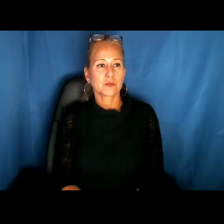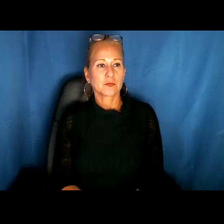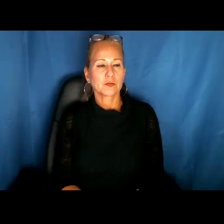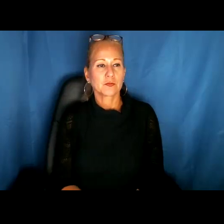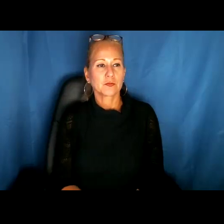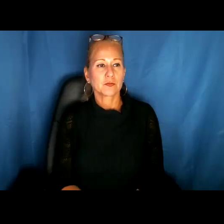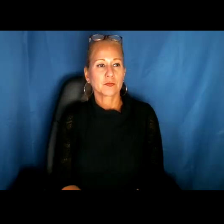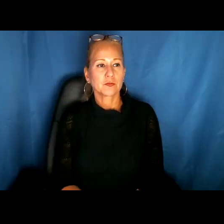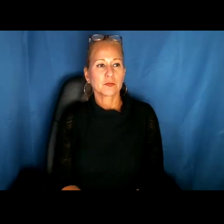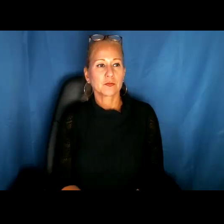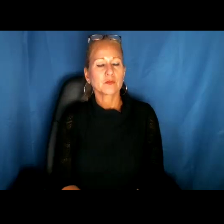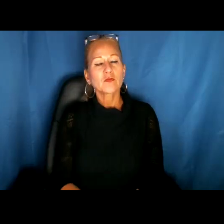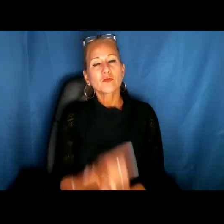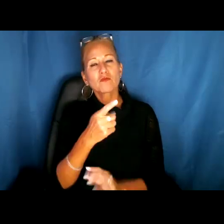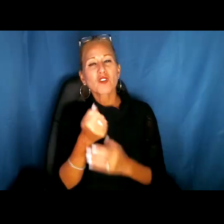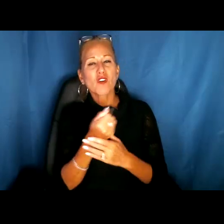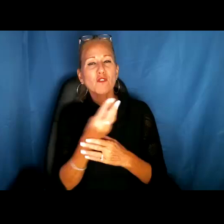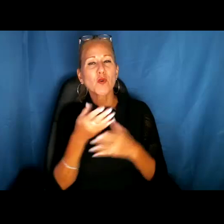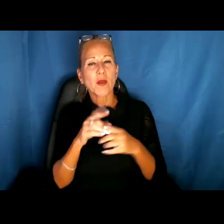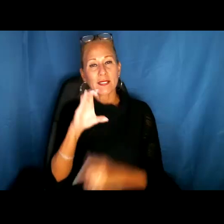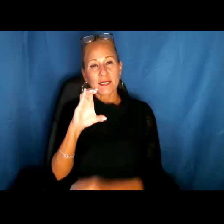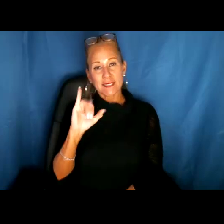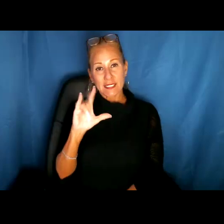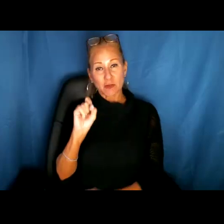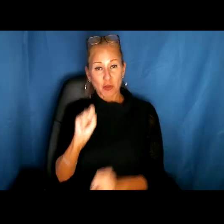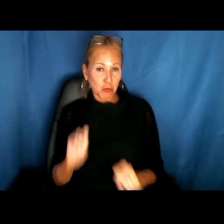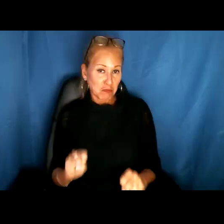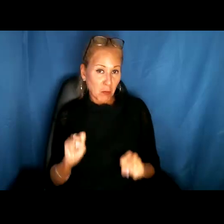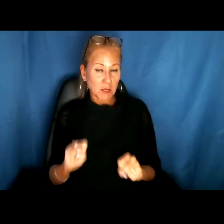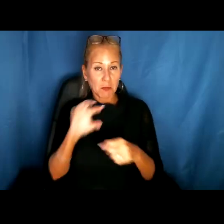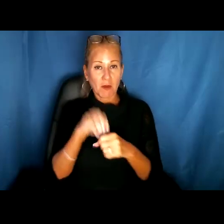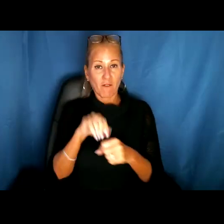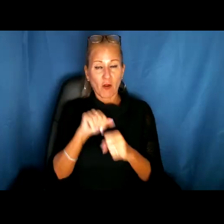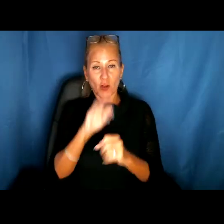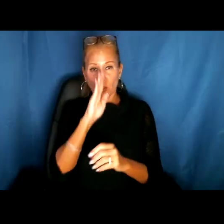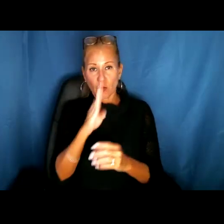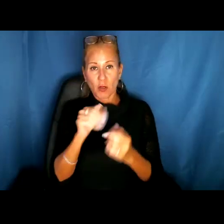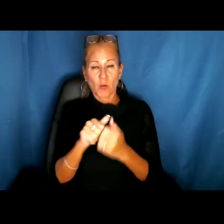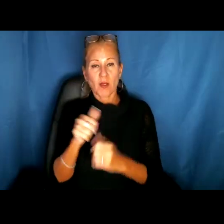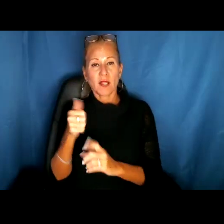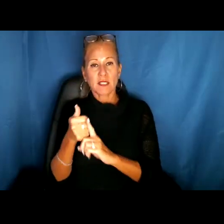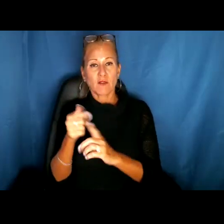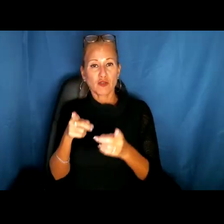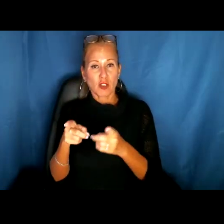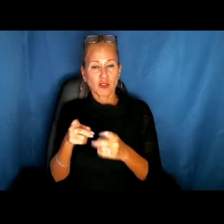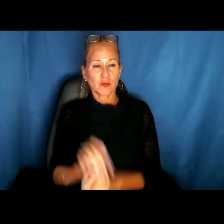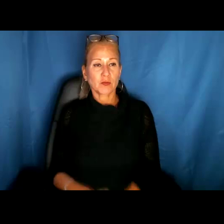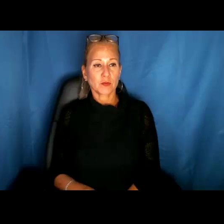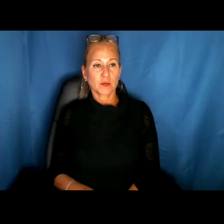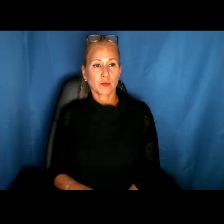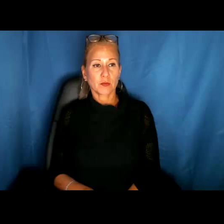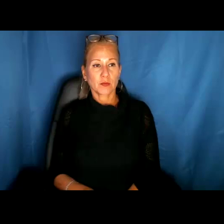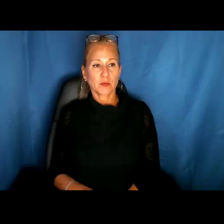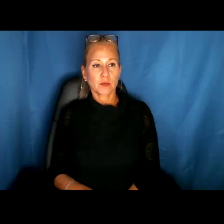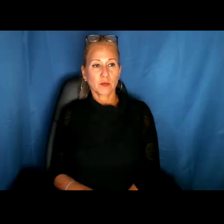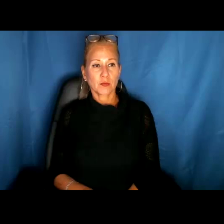All right, these are a couple of ways that SILs actually could be involved directly with self-direction. And one